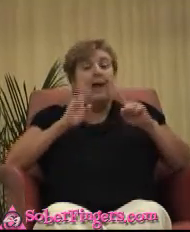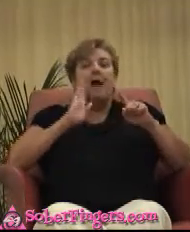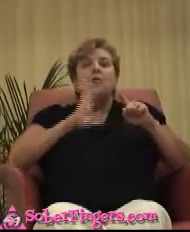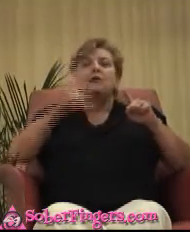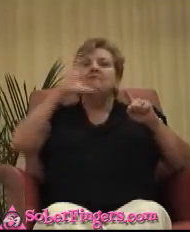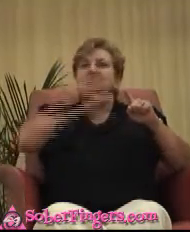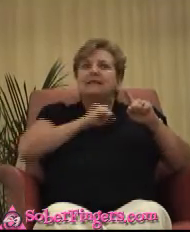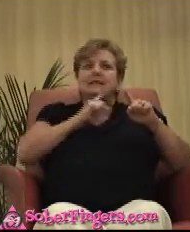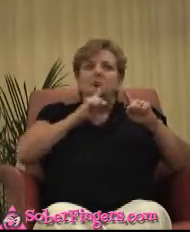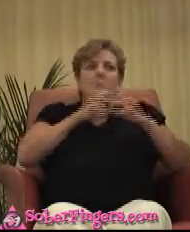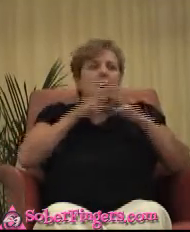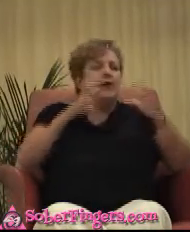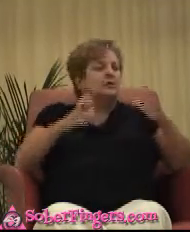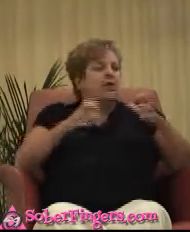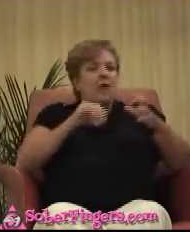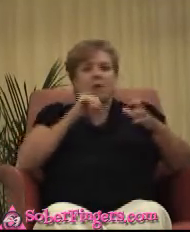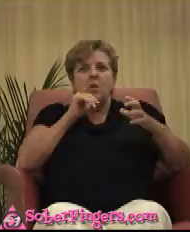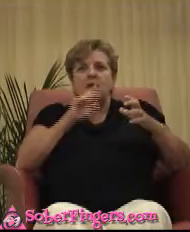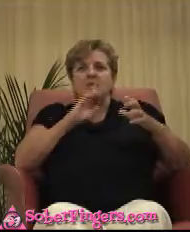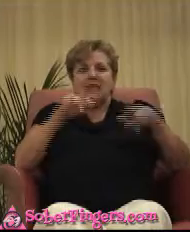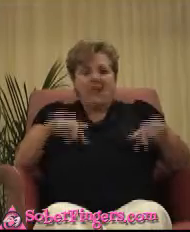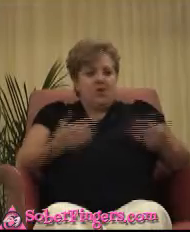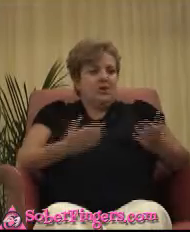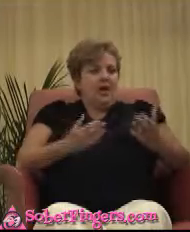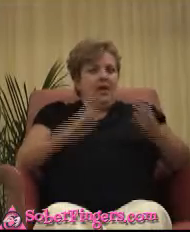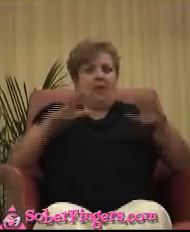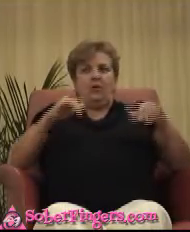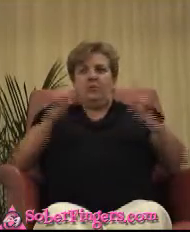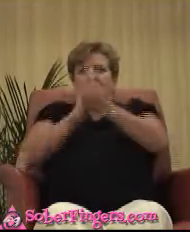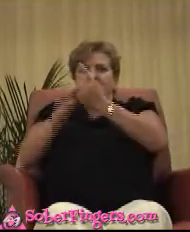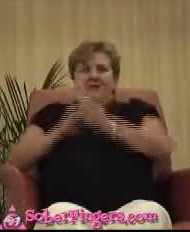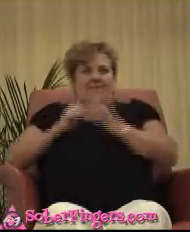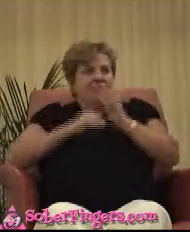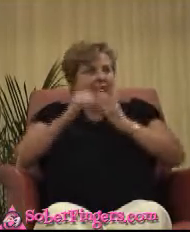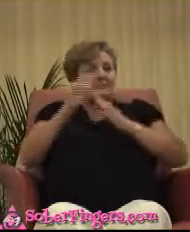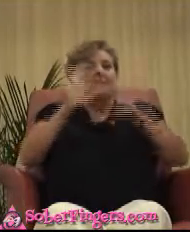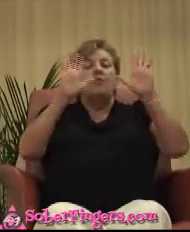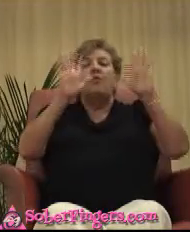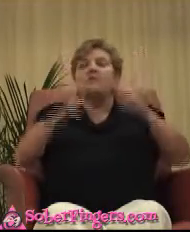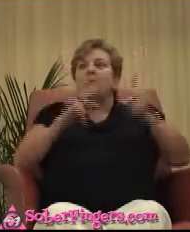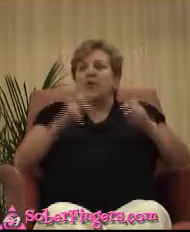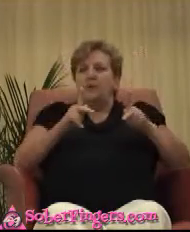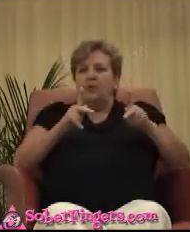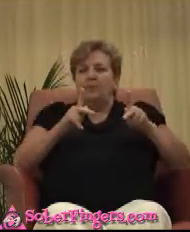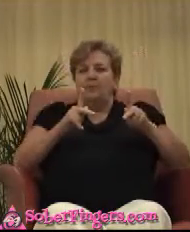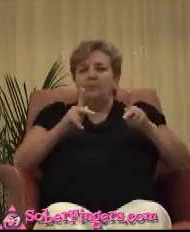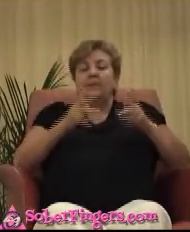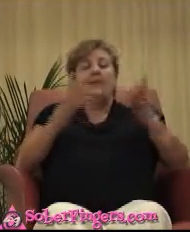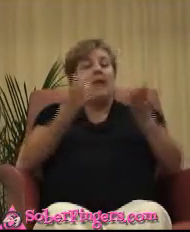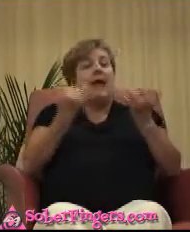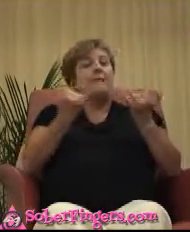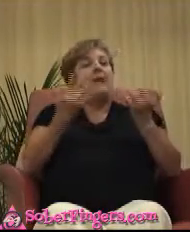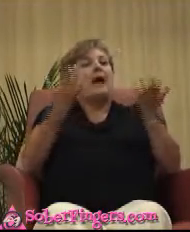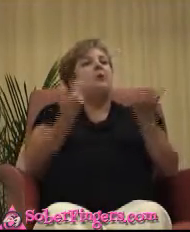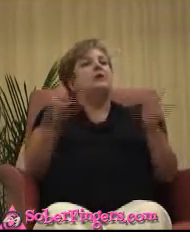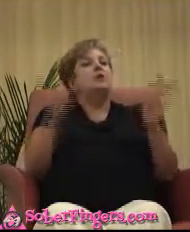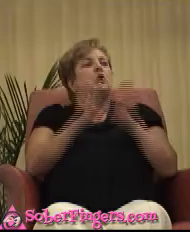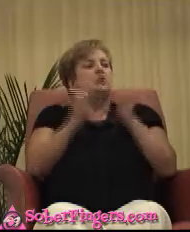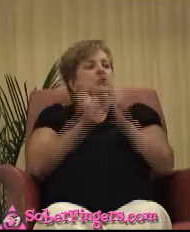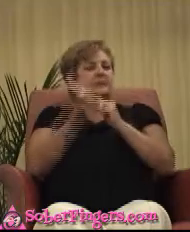today. I wouldn't have gotten to meet the thousands of wonderful people I get to meet. I want to close with something. I heard Father Martin say it, and I'm no